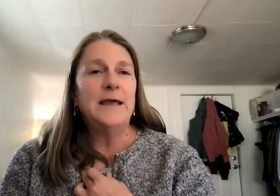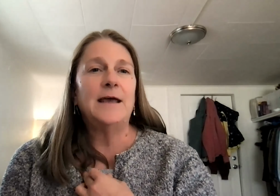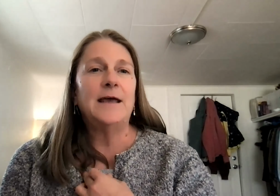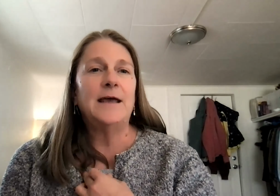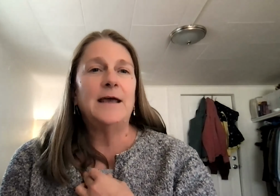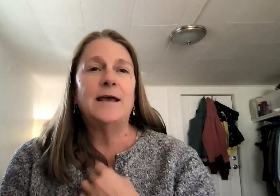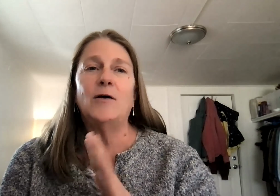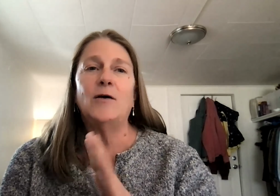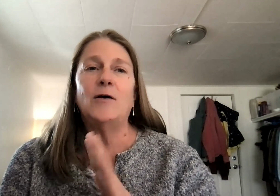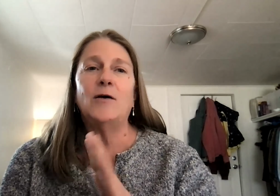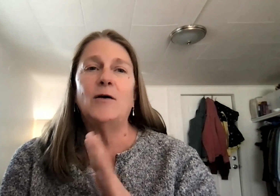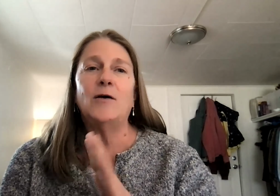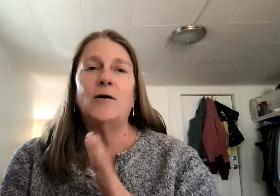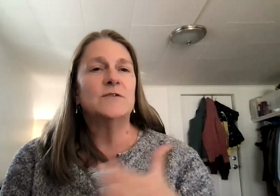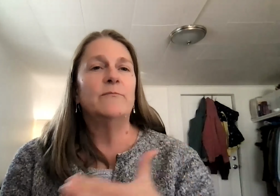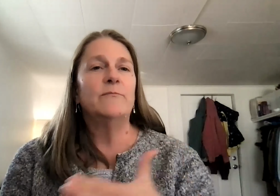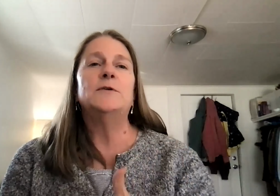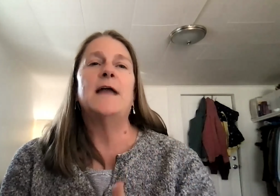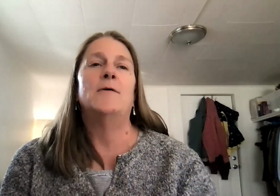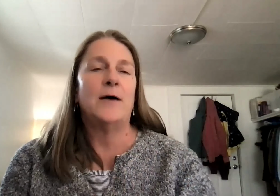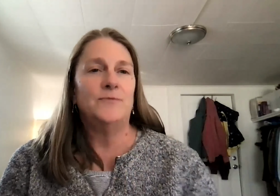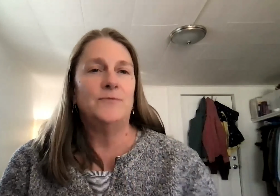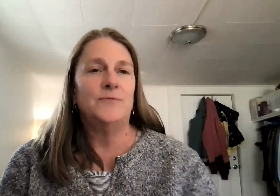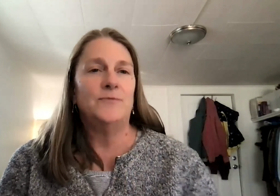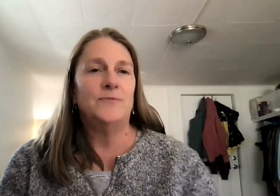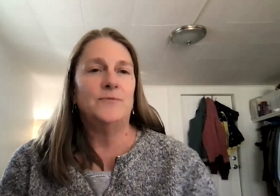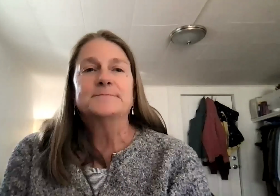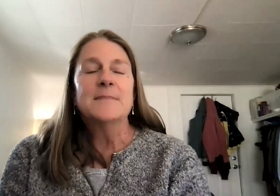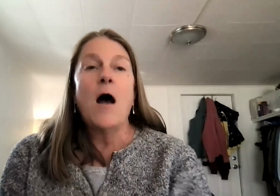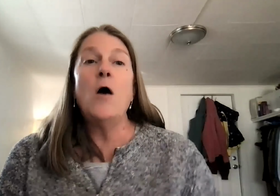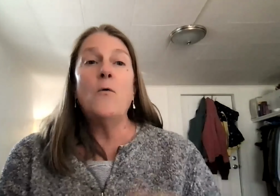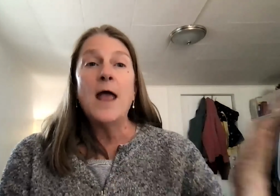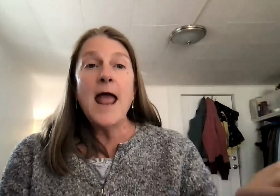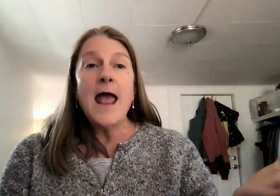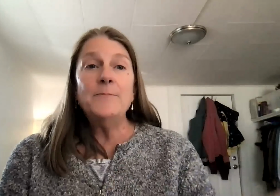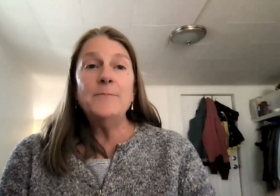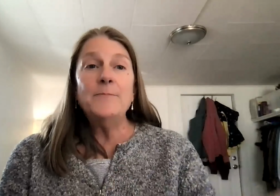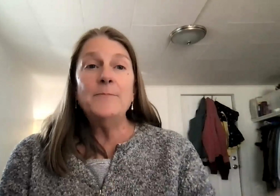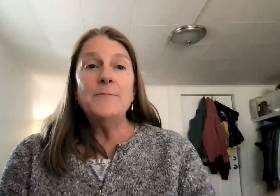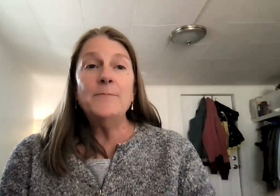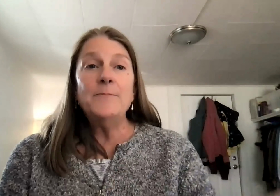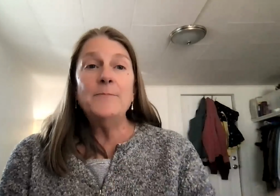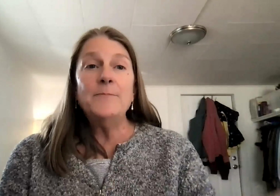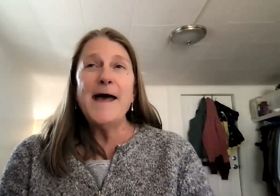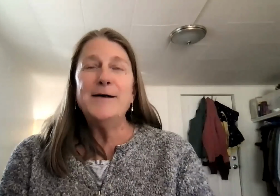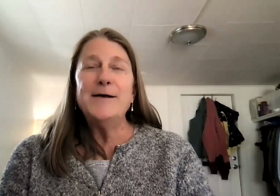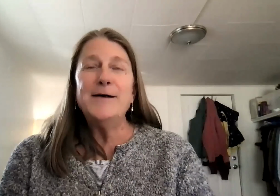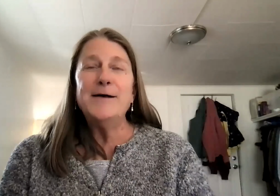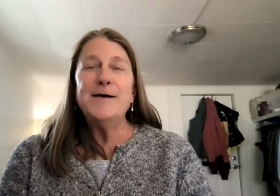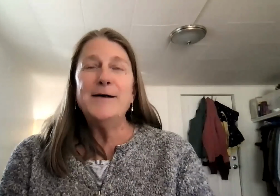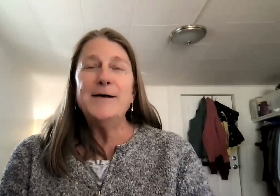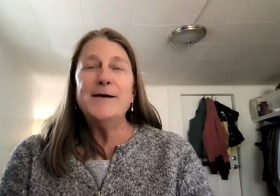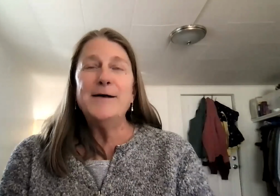to Peak Western Boulder County Mountain Region. Oh, and